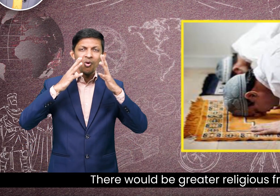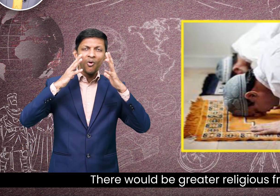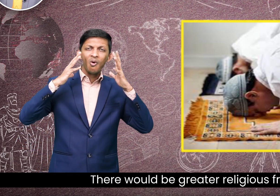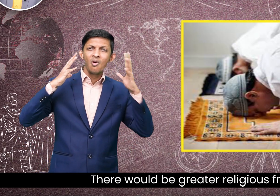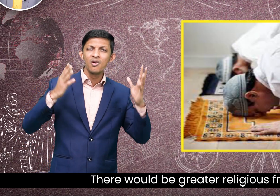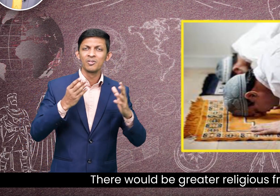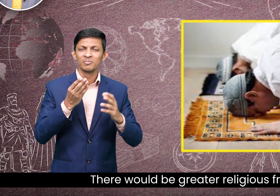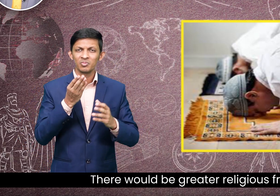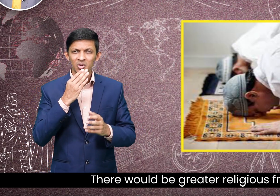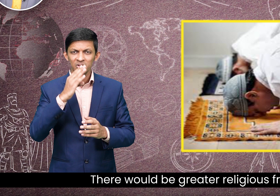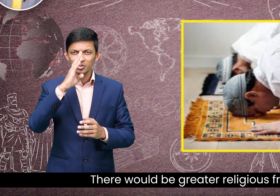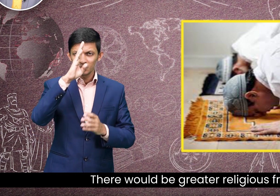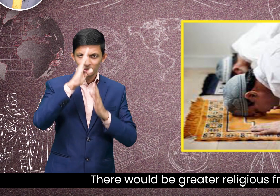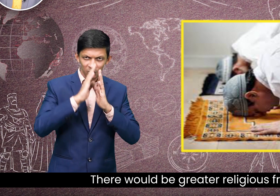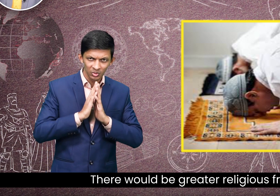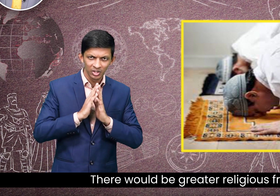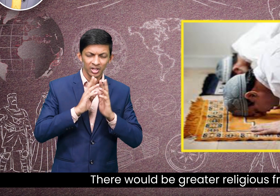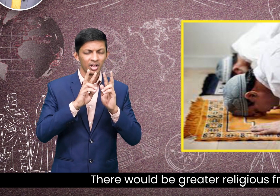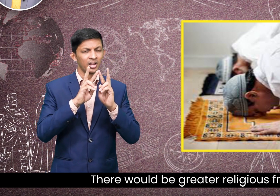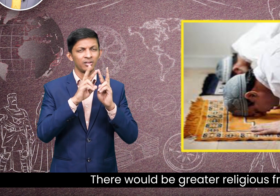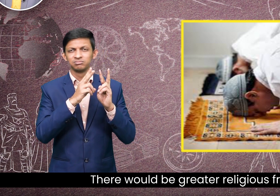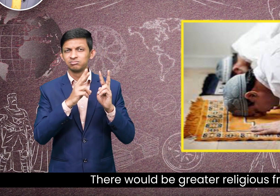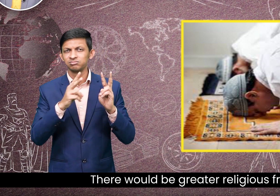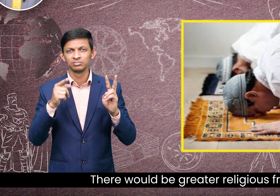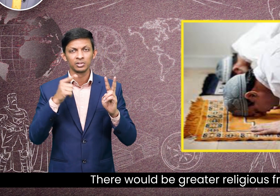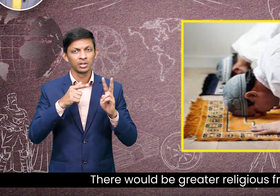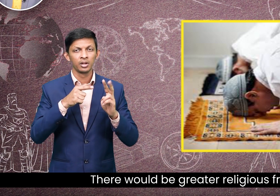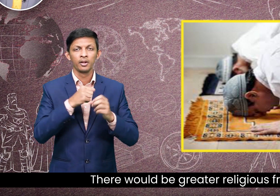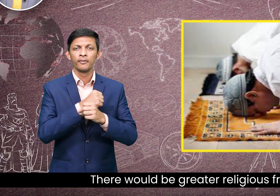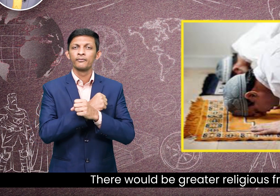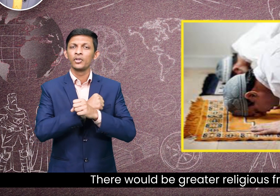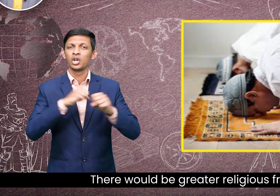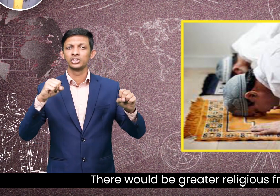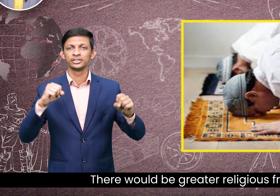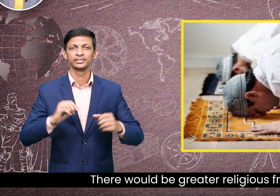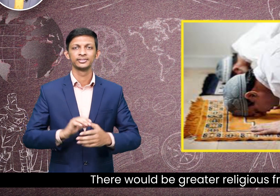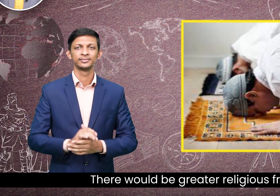There would be greater religious freedom.